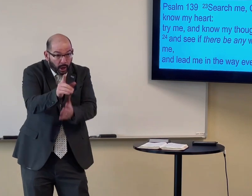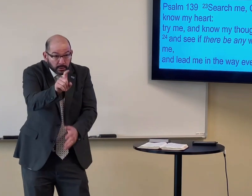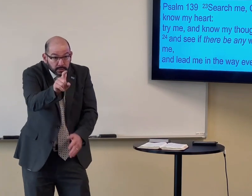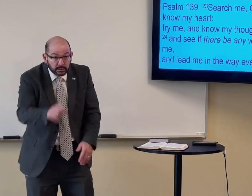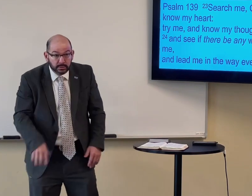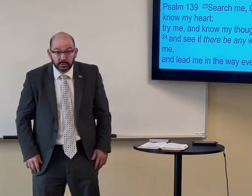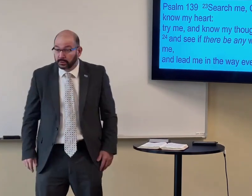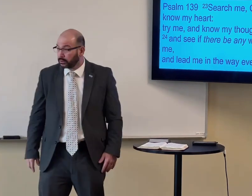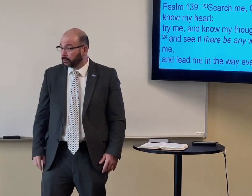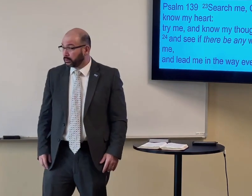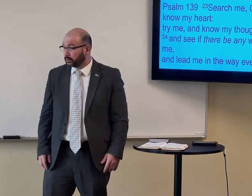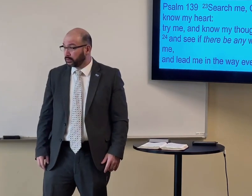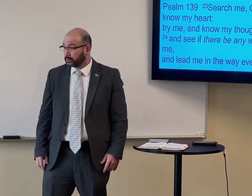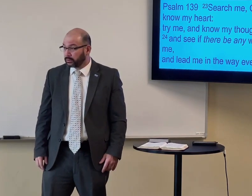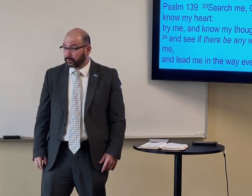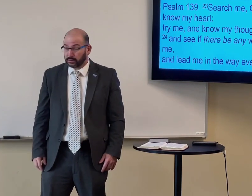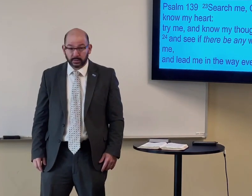Is it all right to ask for wisdom?